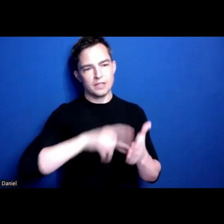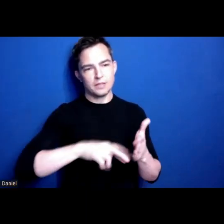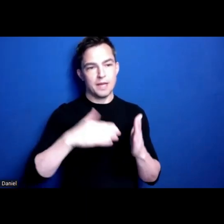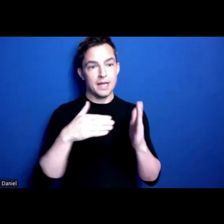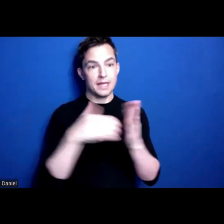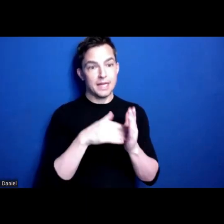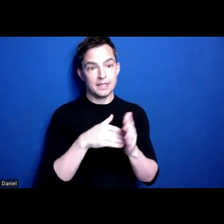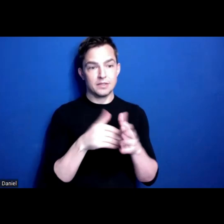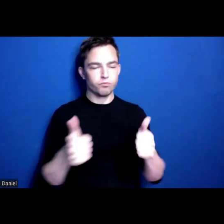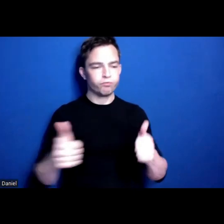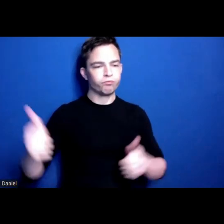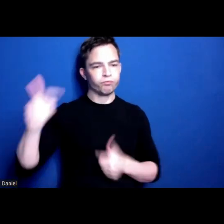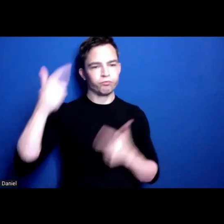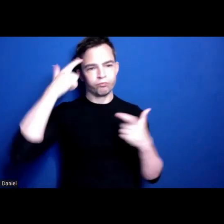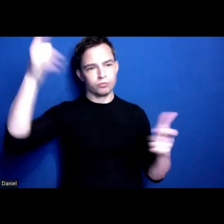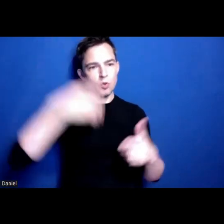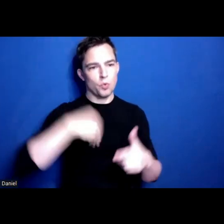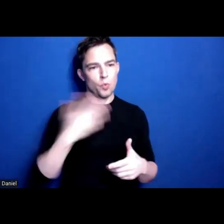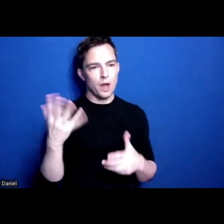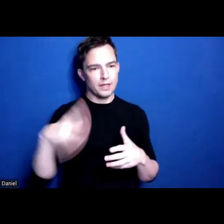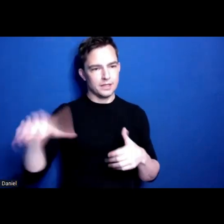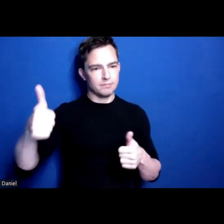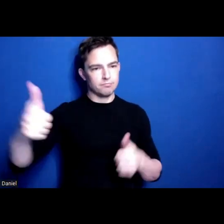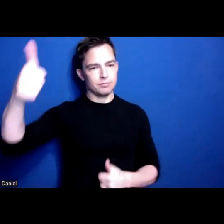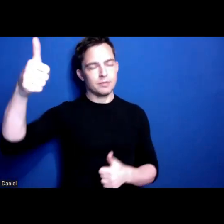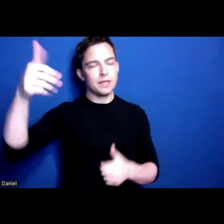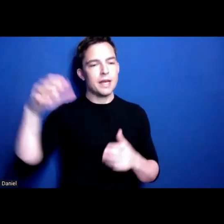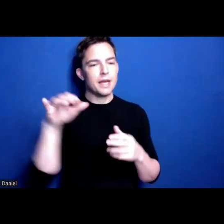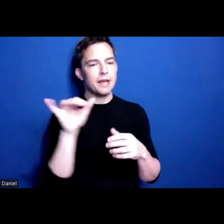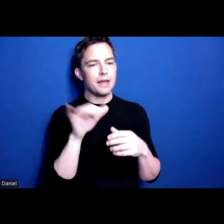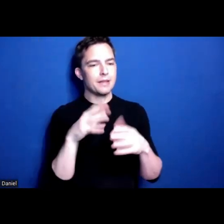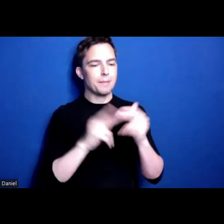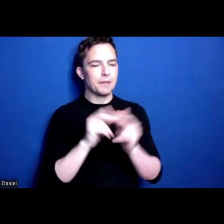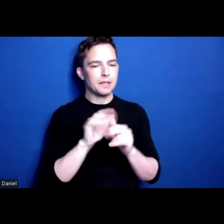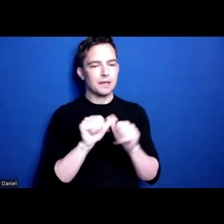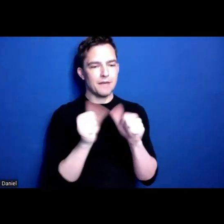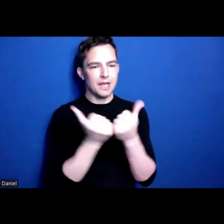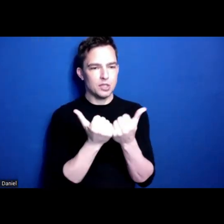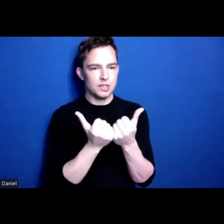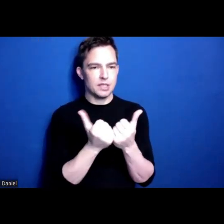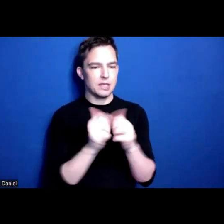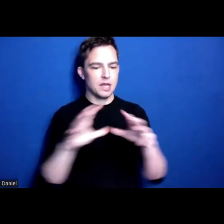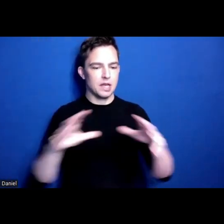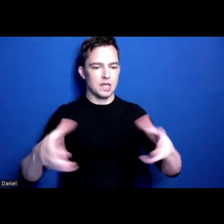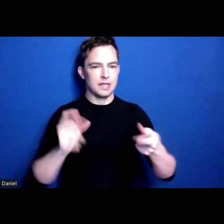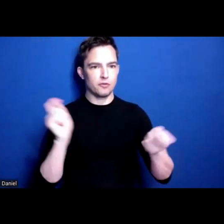hegemonic systems of whiteness and the building of agency and collective